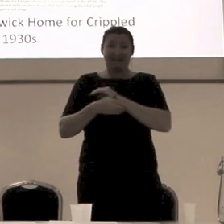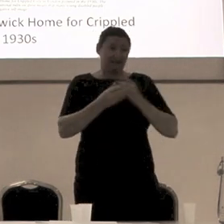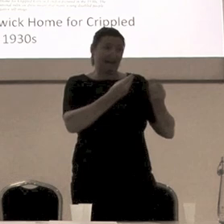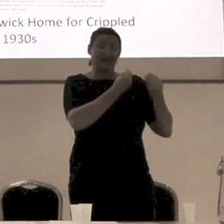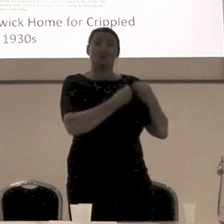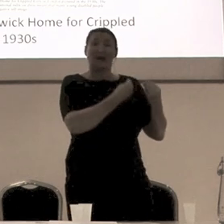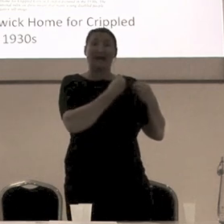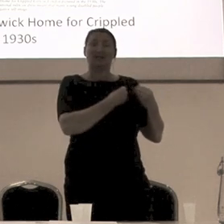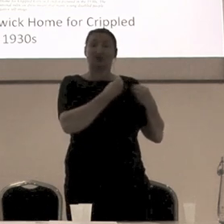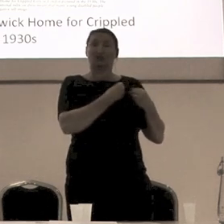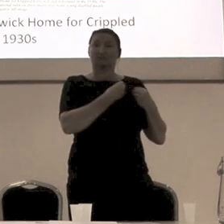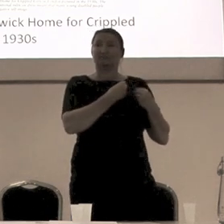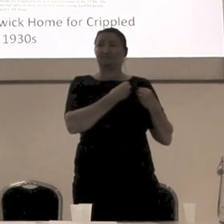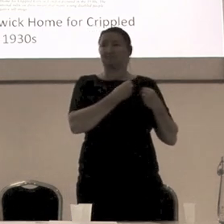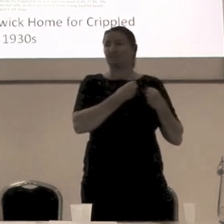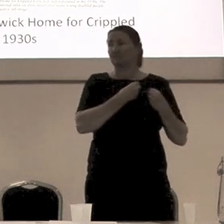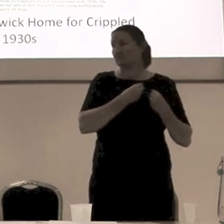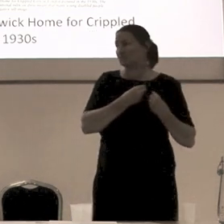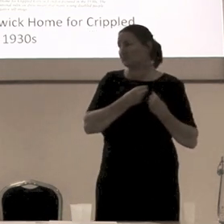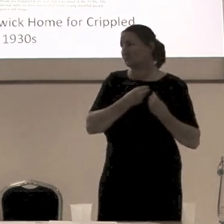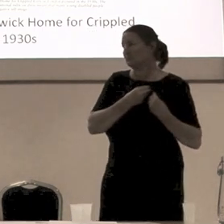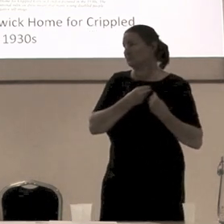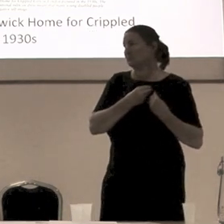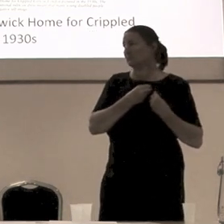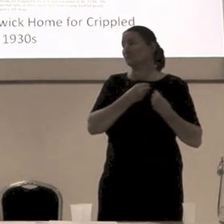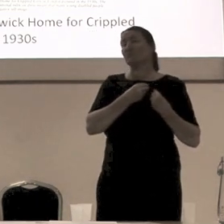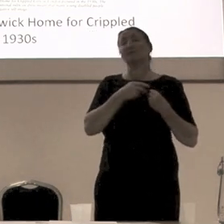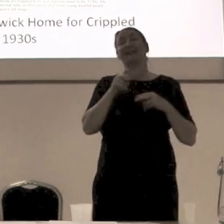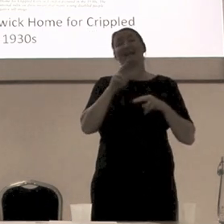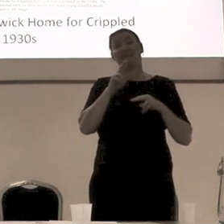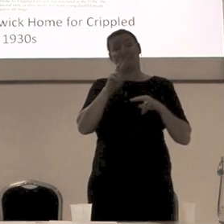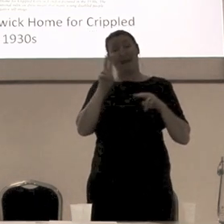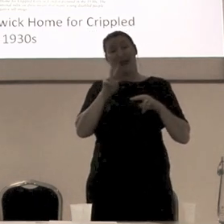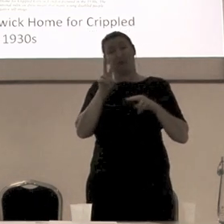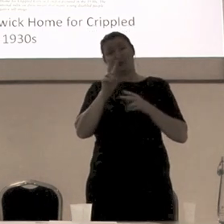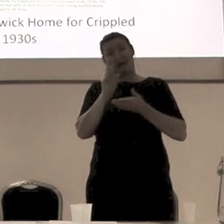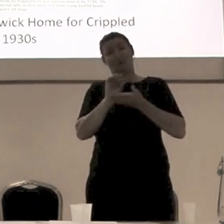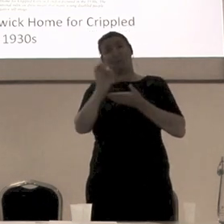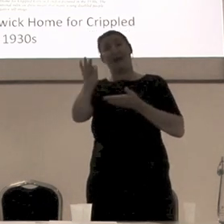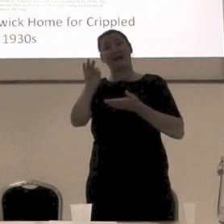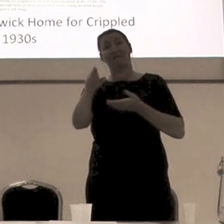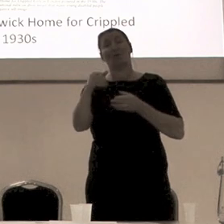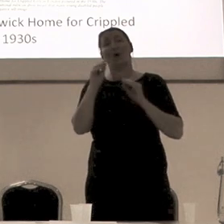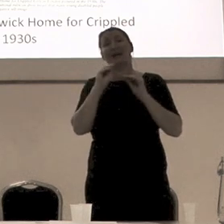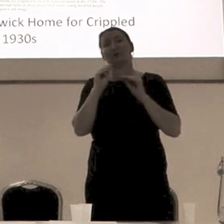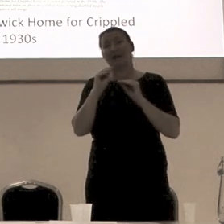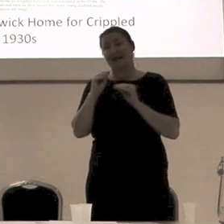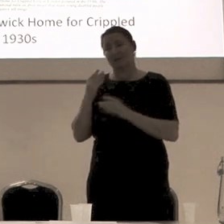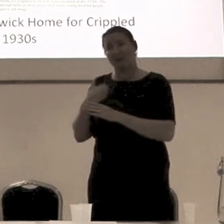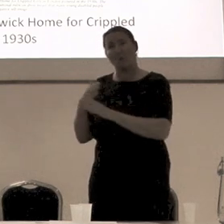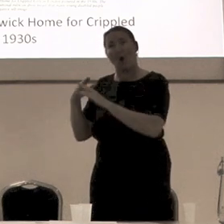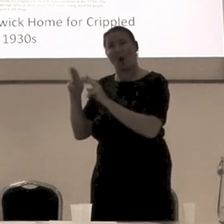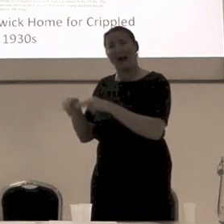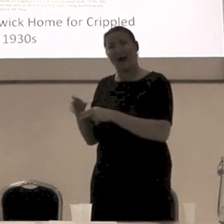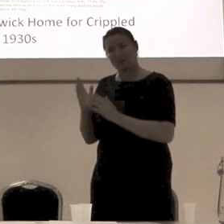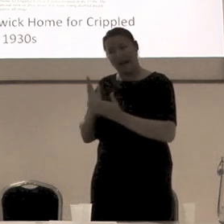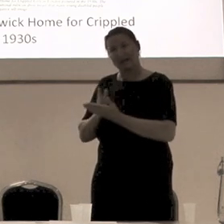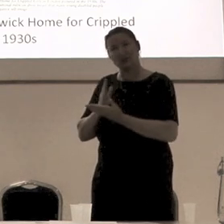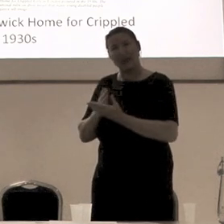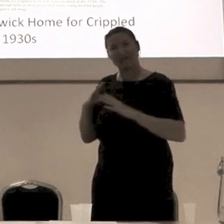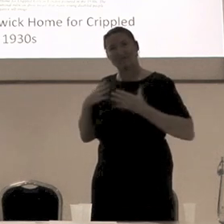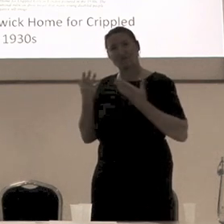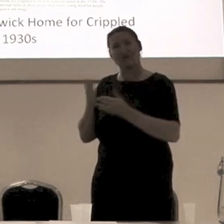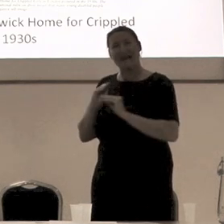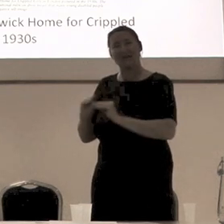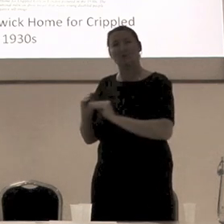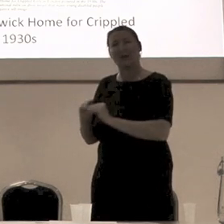education if your parents couldn't afford it, you got nothing. So the children in the workhouse were actually better educated